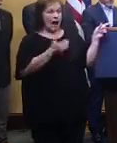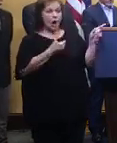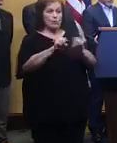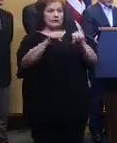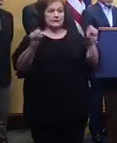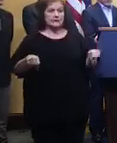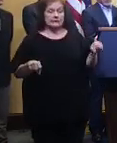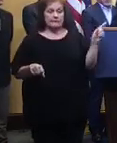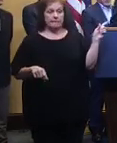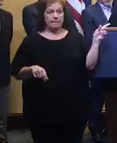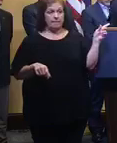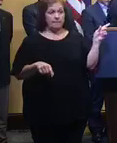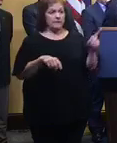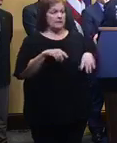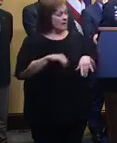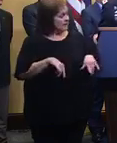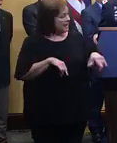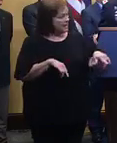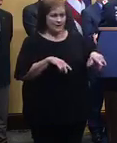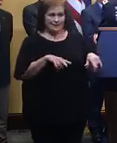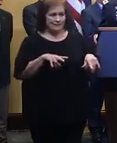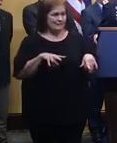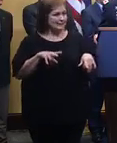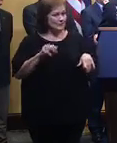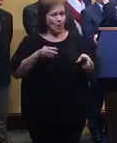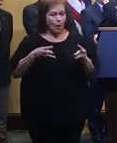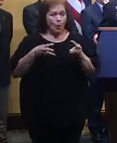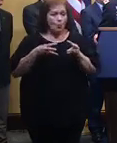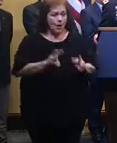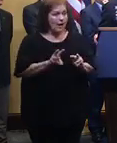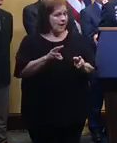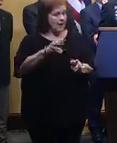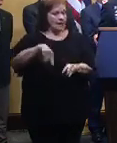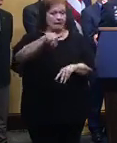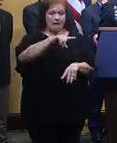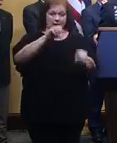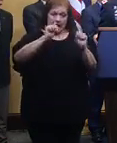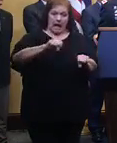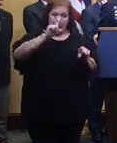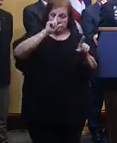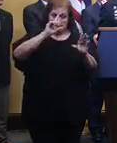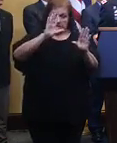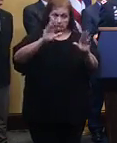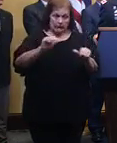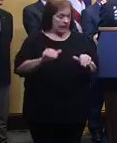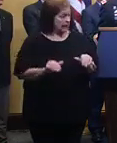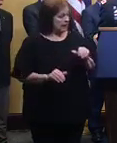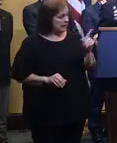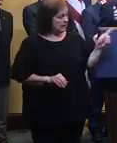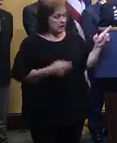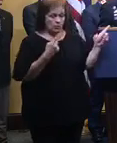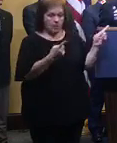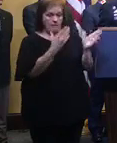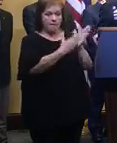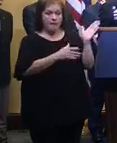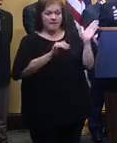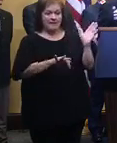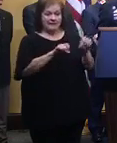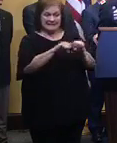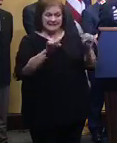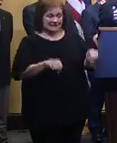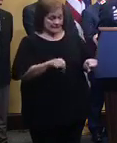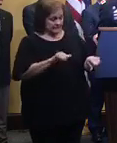a whole. So in no way we can expect one portion of the system, which has